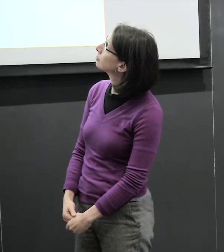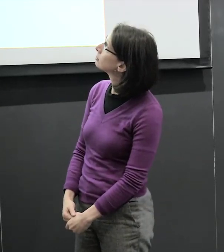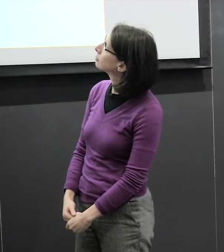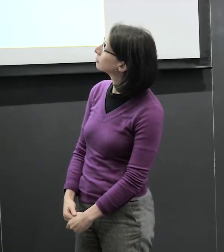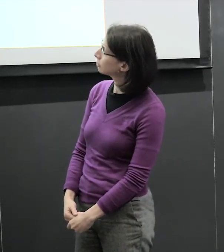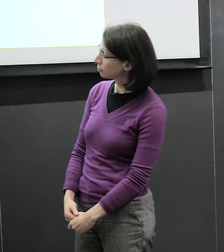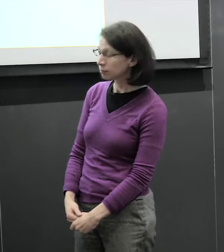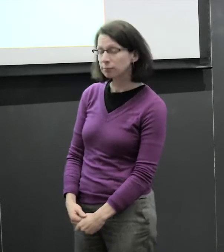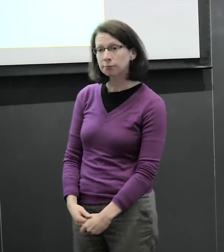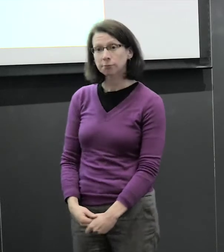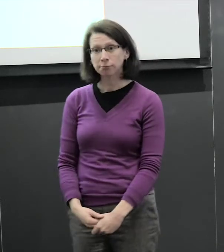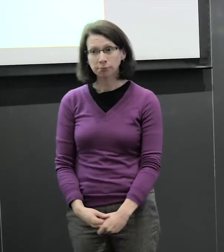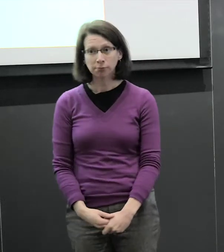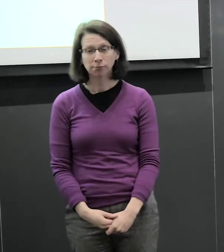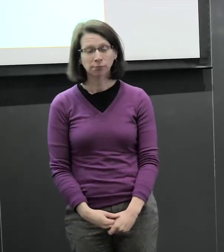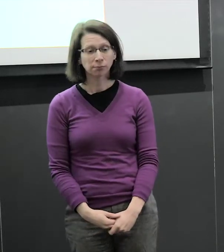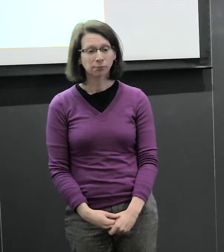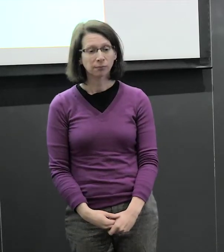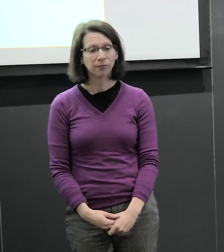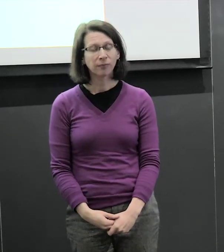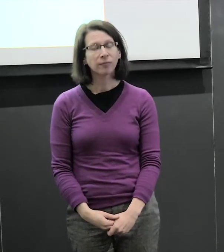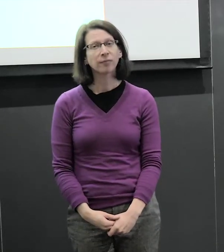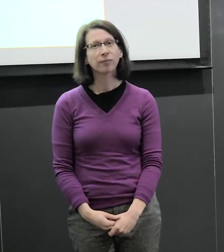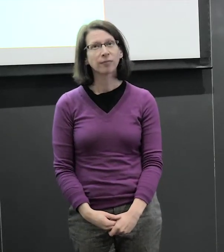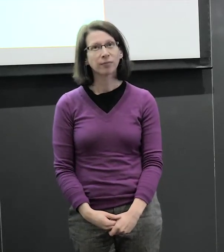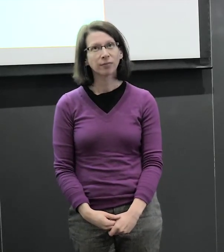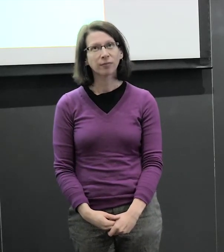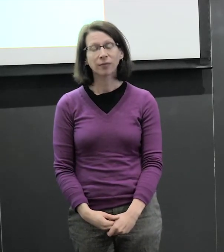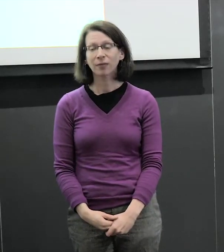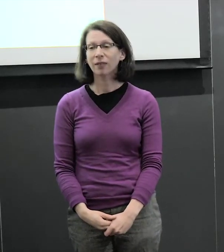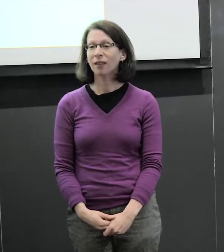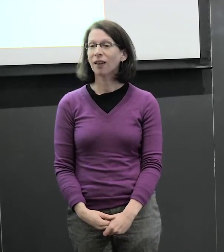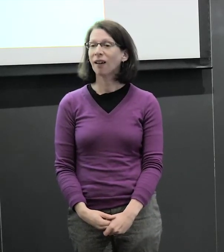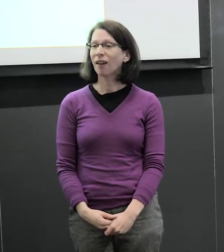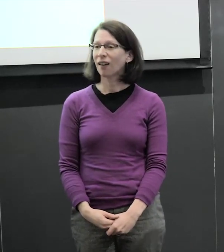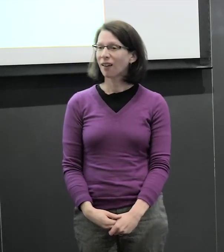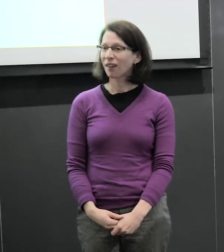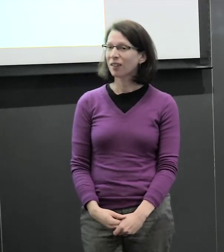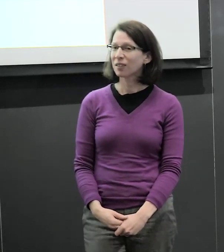as it turns out, there is something in gestures